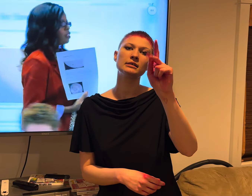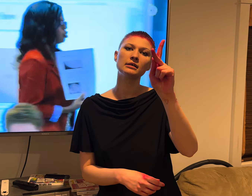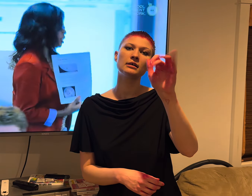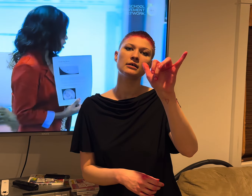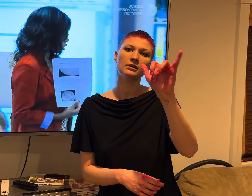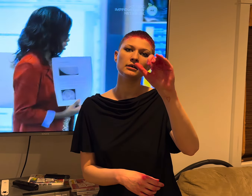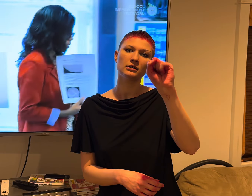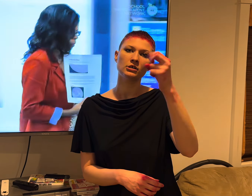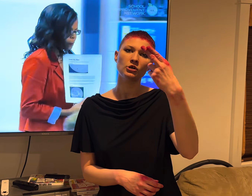fiction?